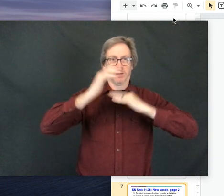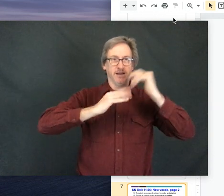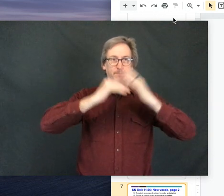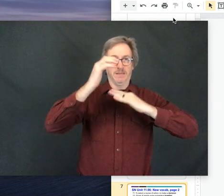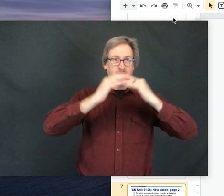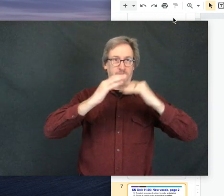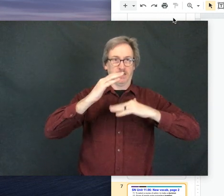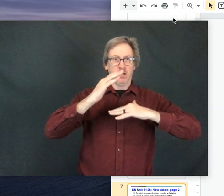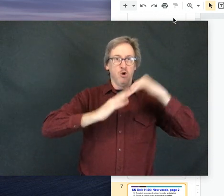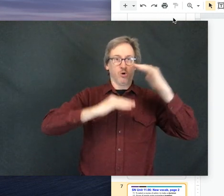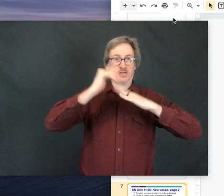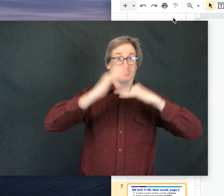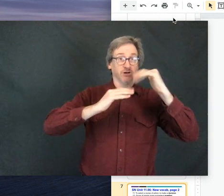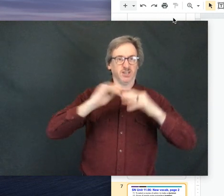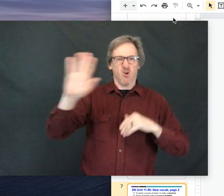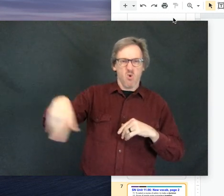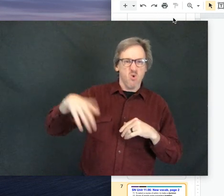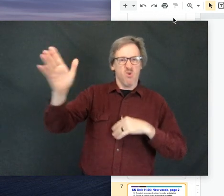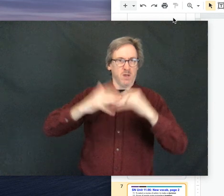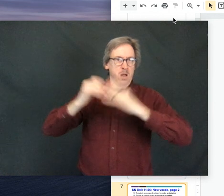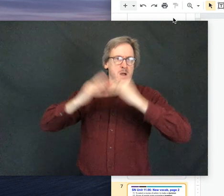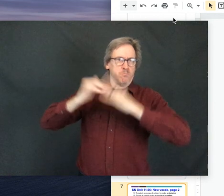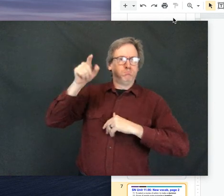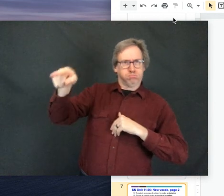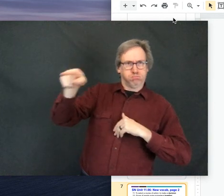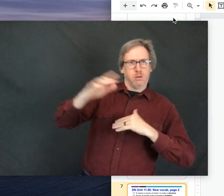where we're getting building, right? Or construction. Ooh.